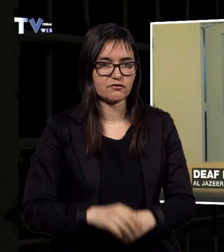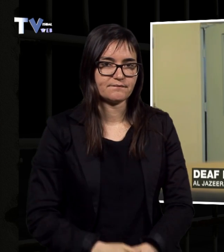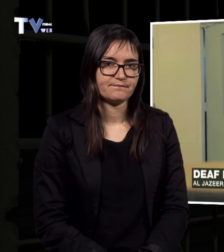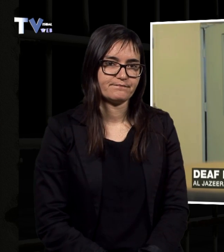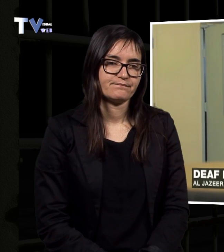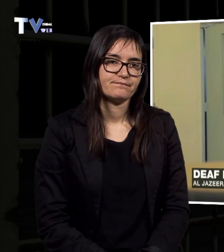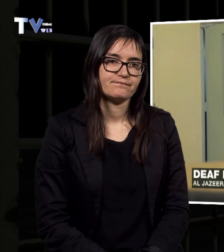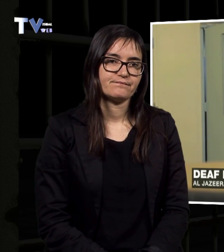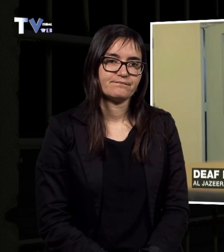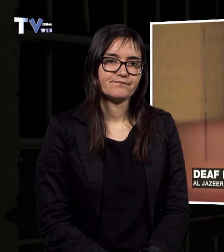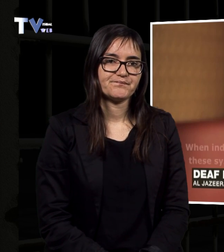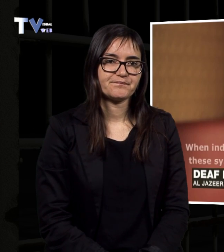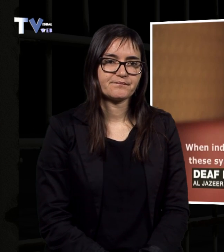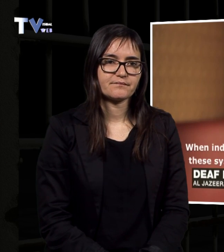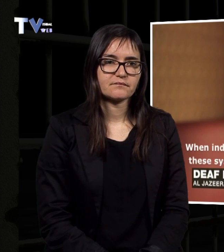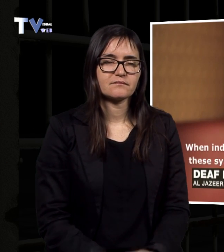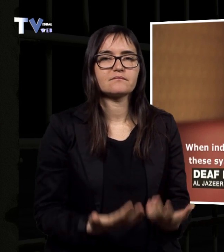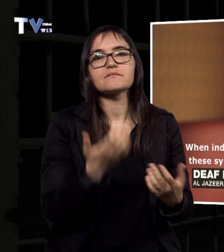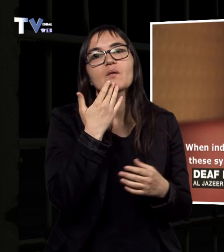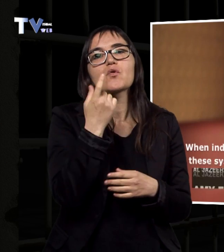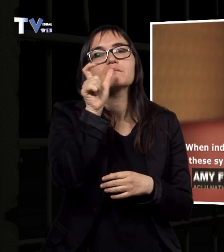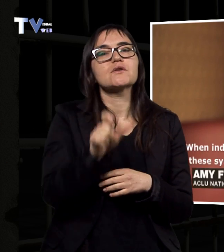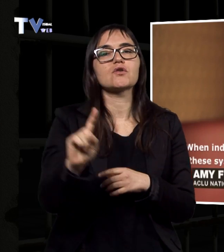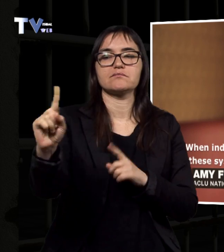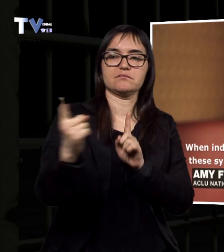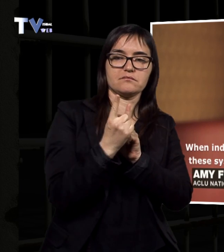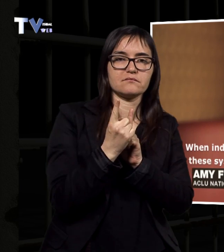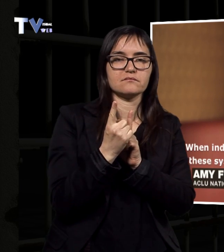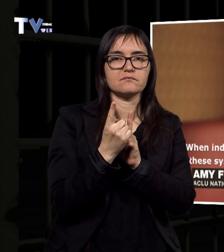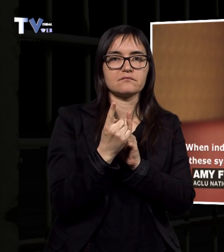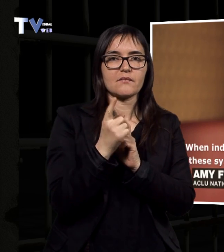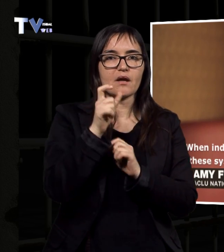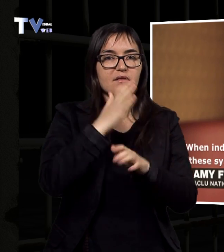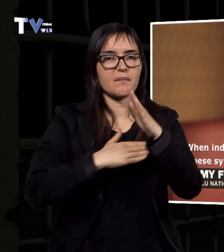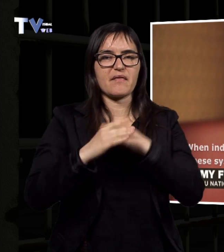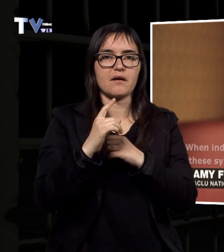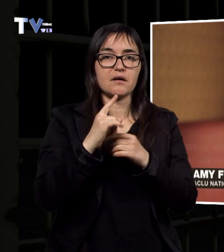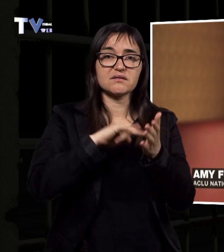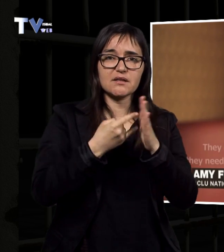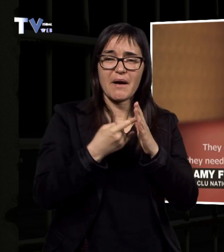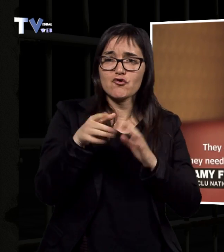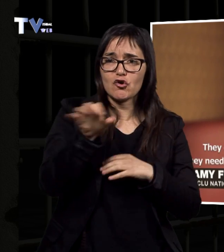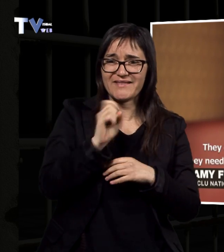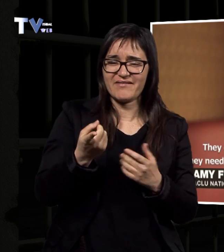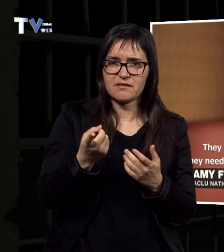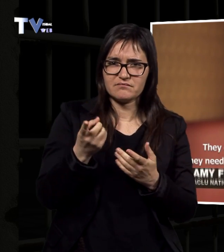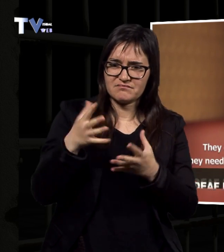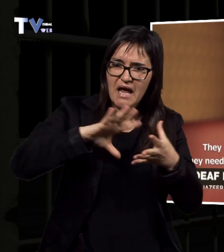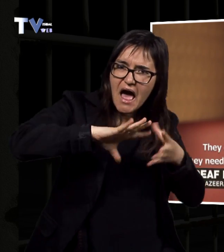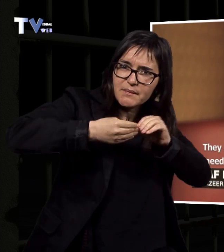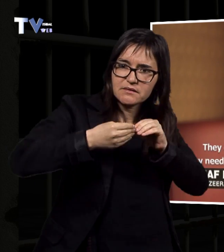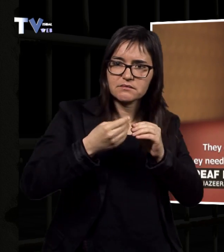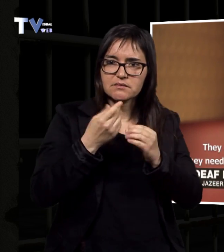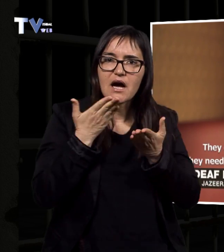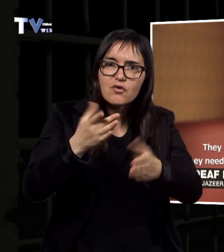When individuals come in who have disabilities, these systems aren't prepared to handle them. They don't have the type of